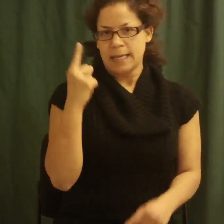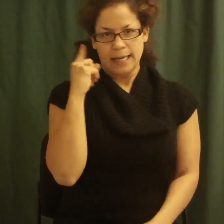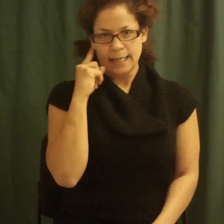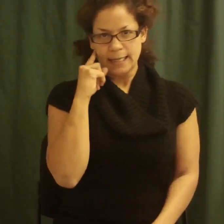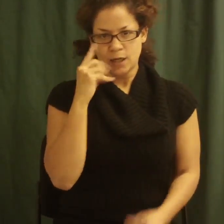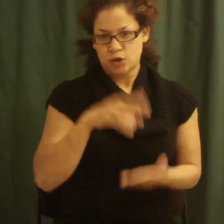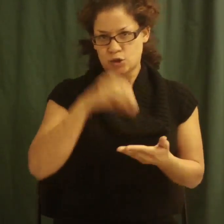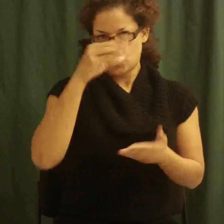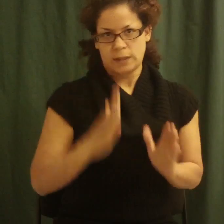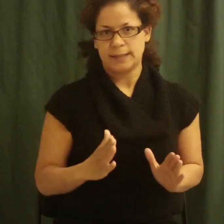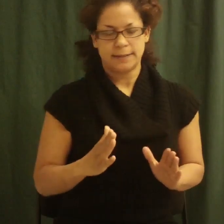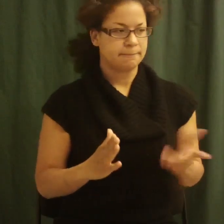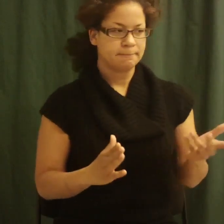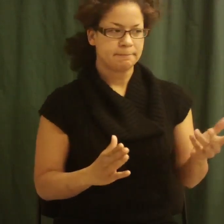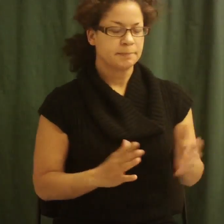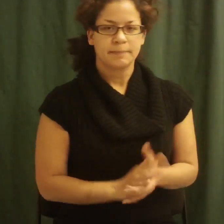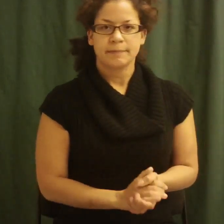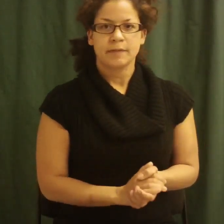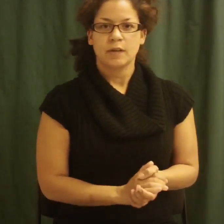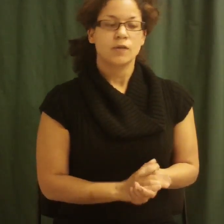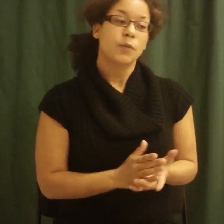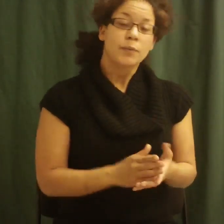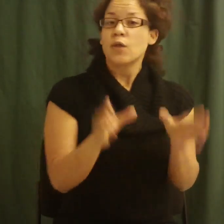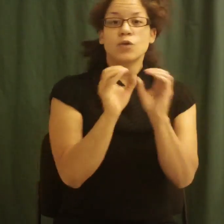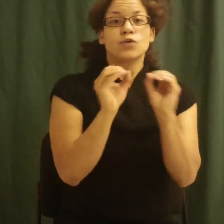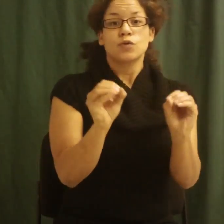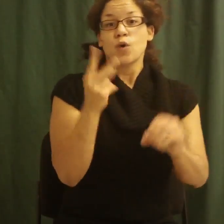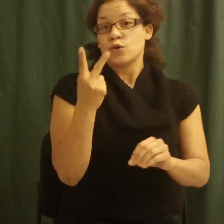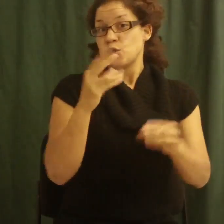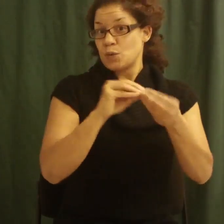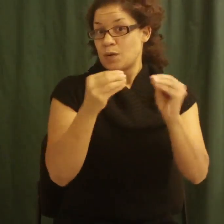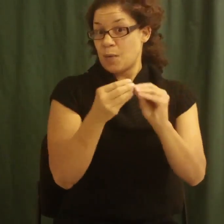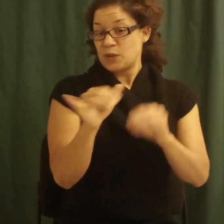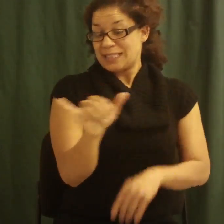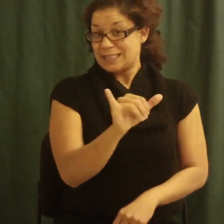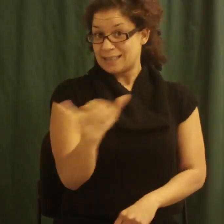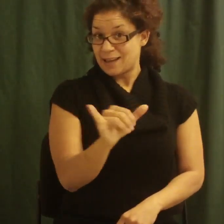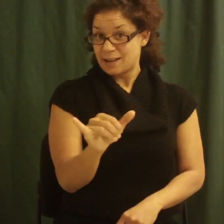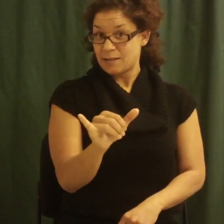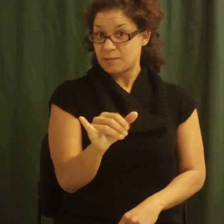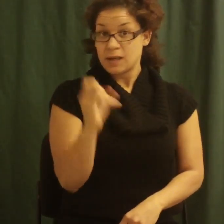Okay, there are no two numbers the same. That something plus something would be 25.